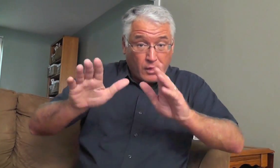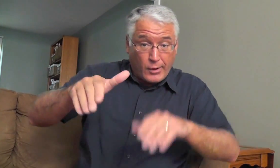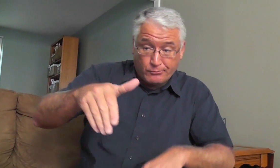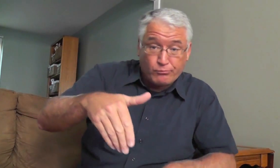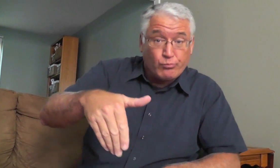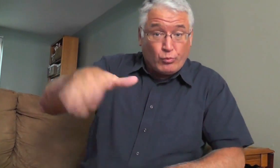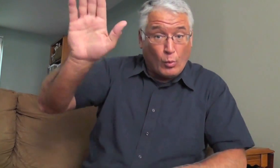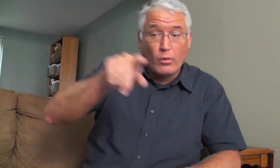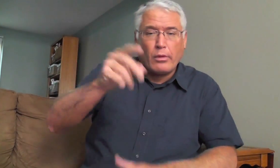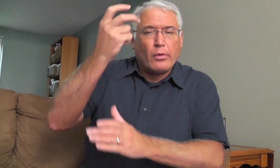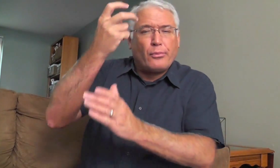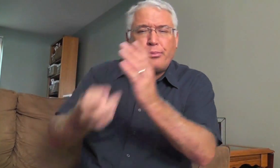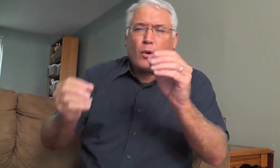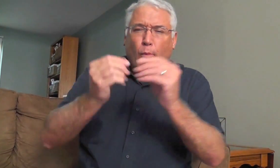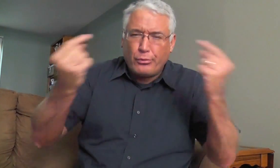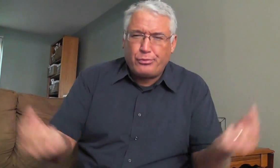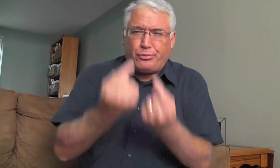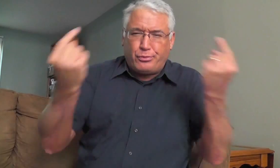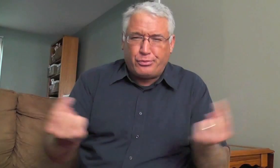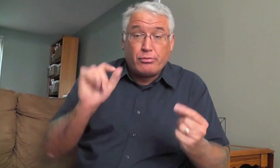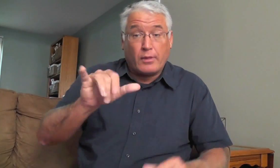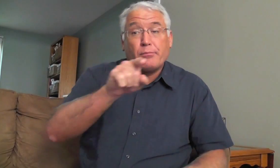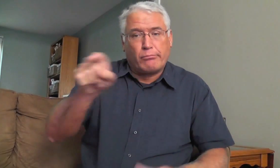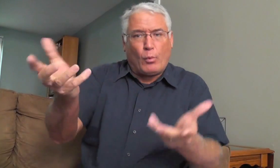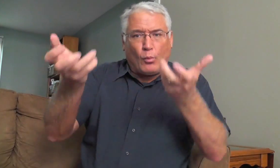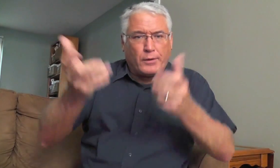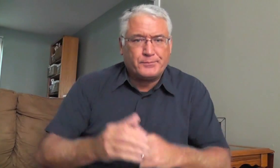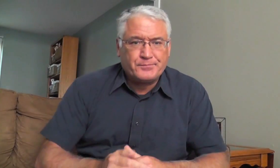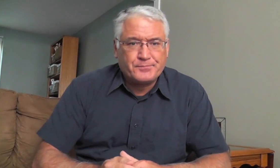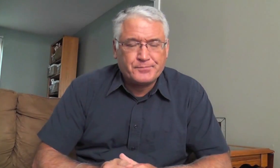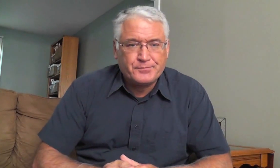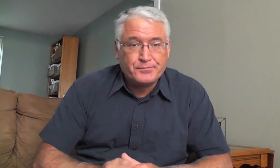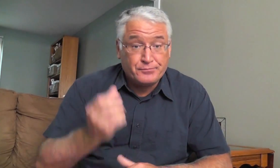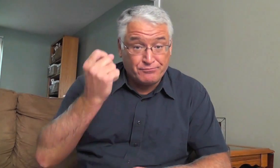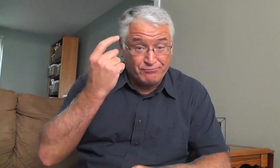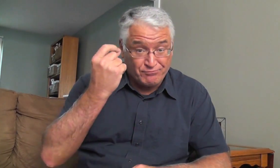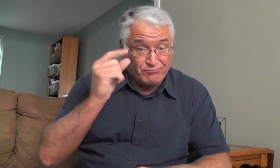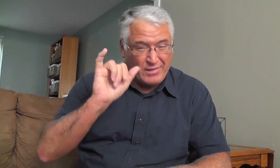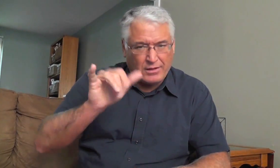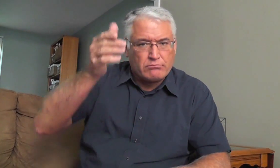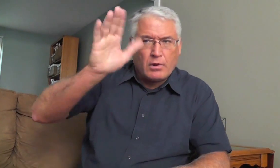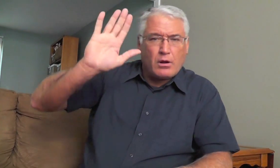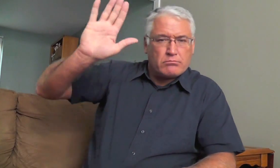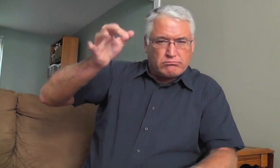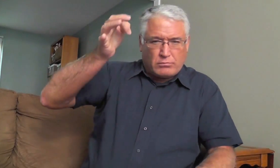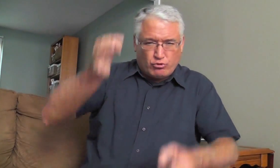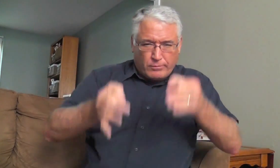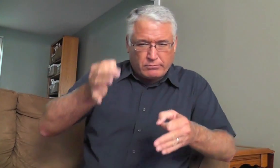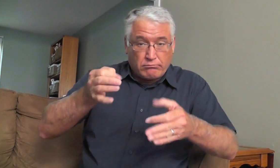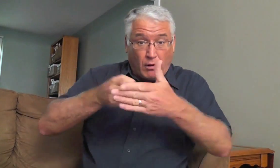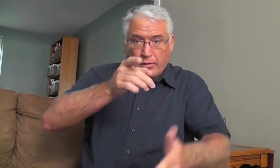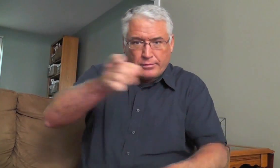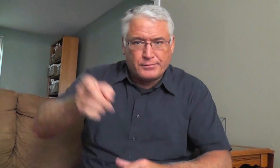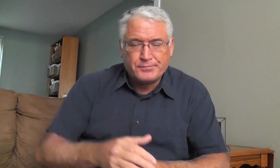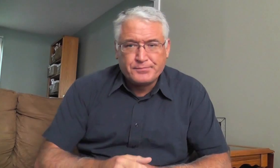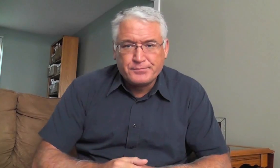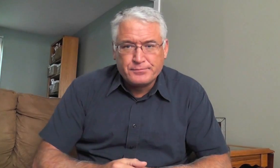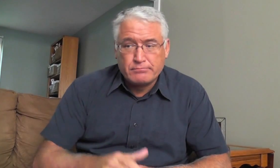God will let them go, and they will become worse in their sin. He'll let them do what they want. Understand that is God's